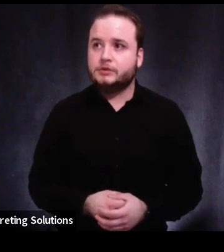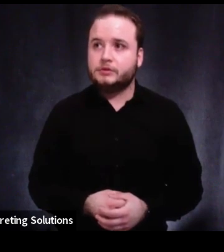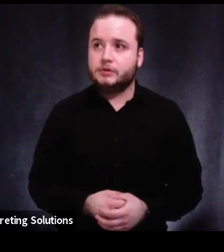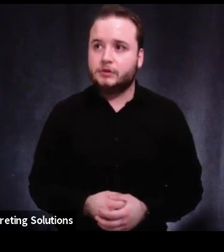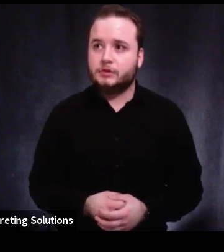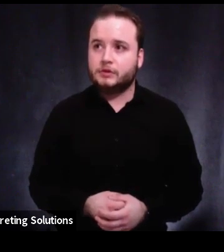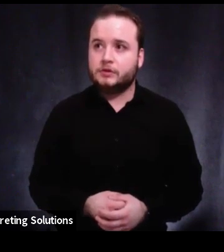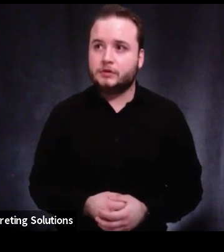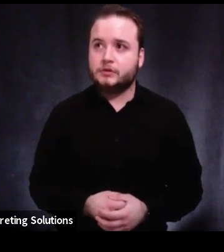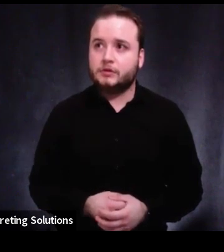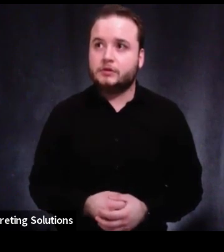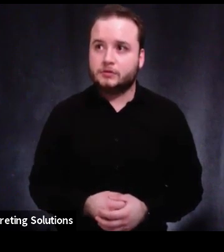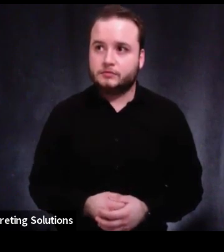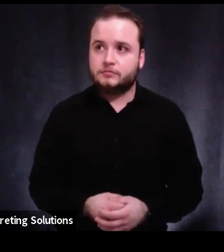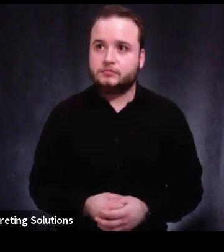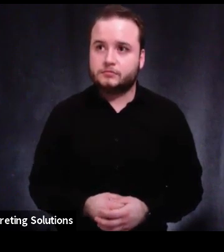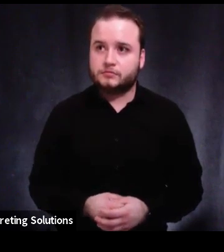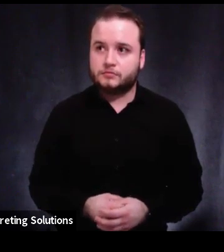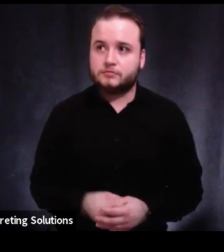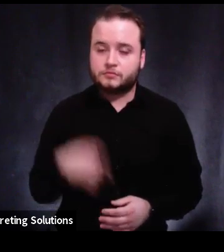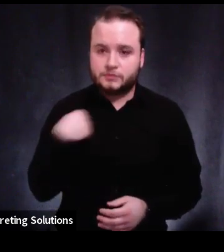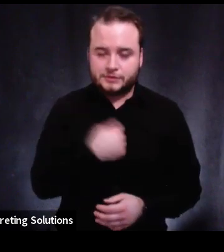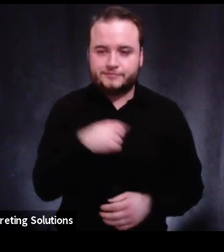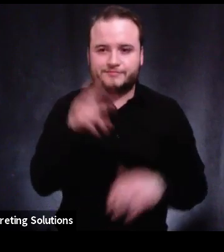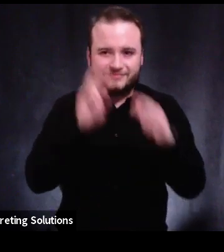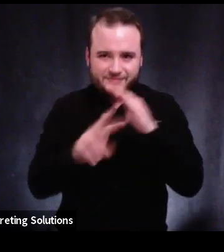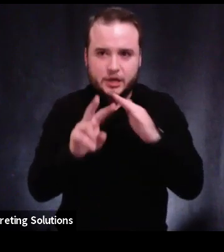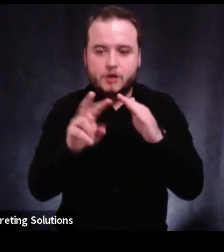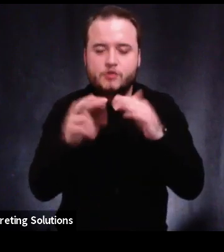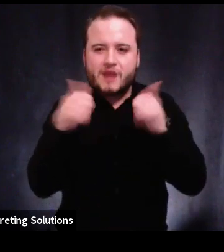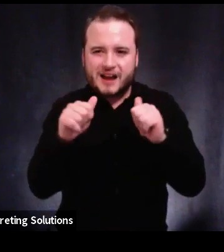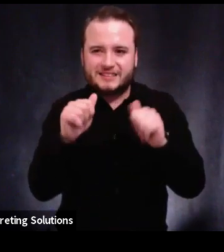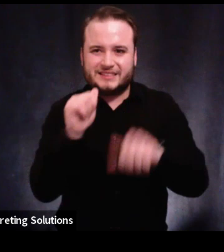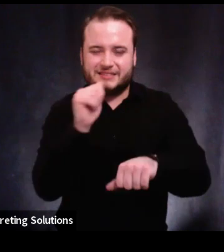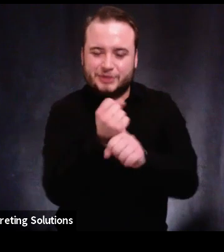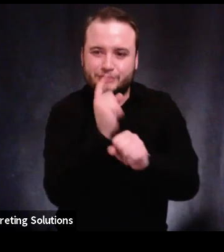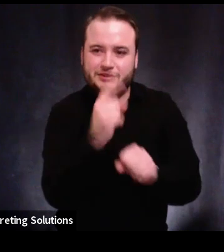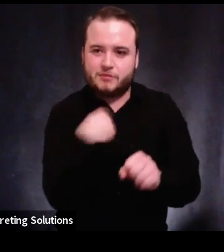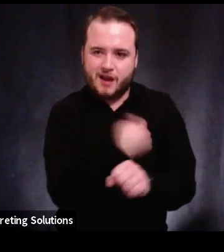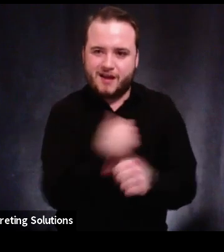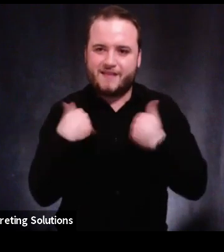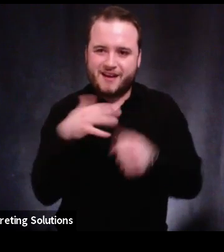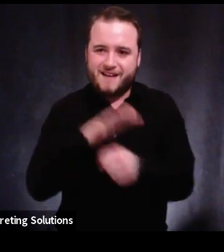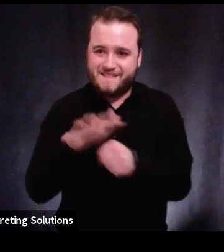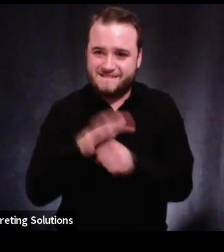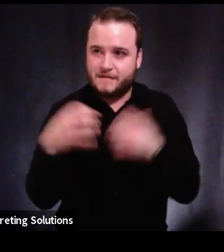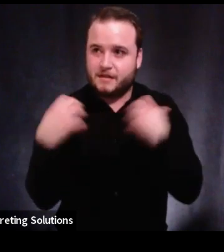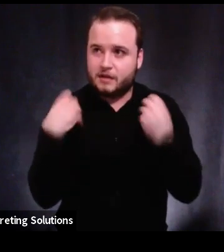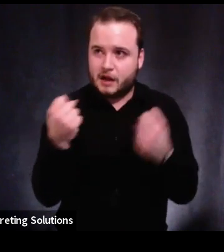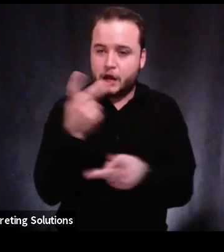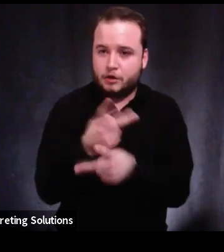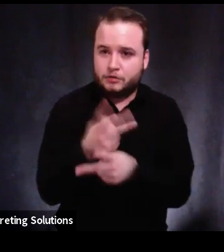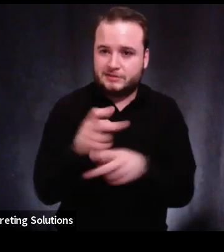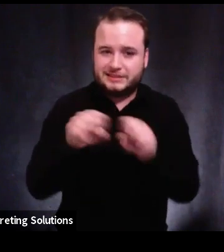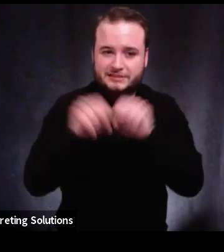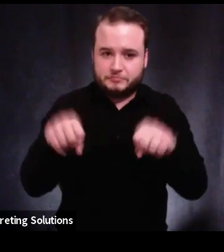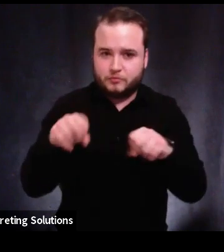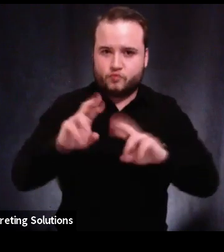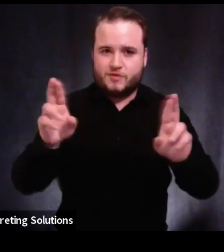surge in COVID cases. So it made a lot of sense from the perspective of turning the attention